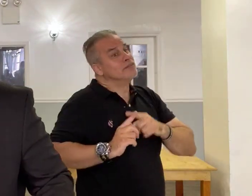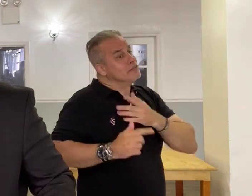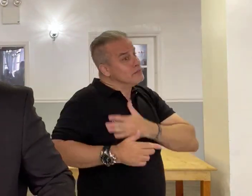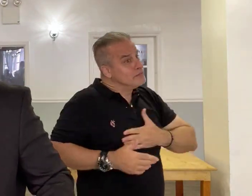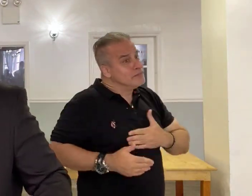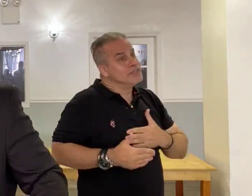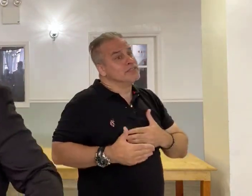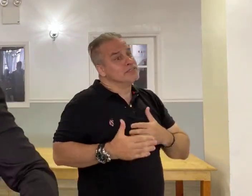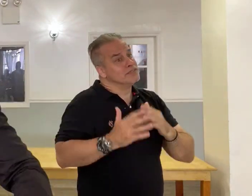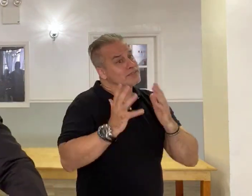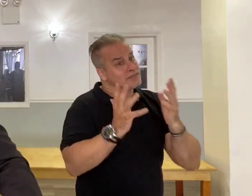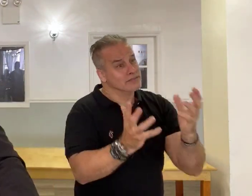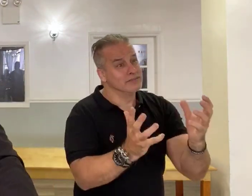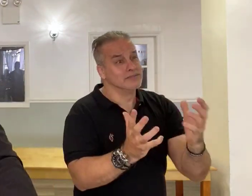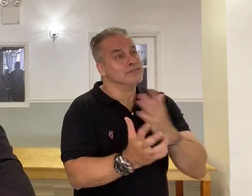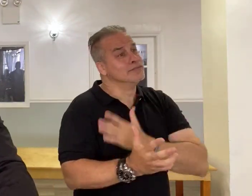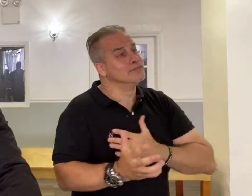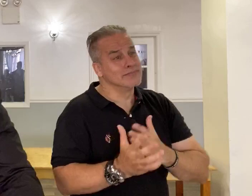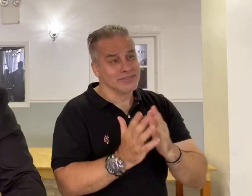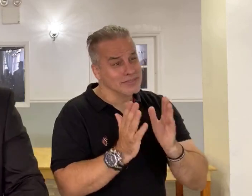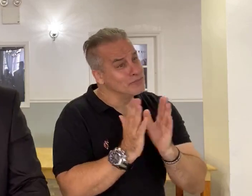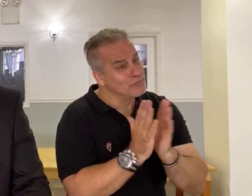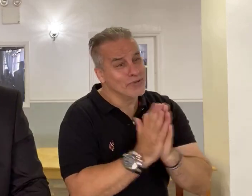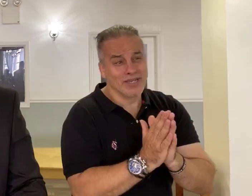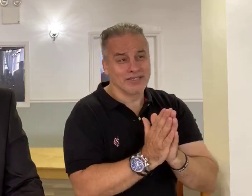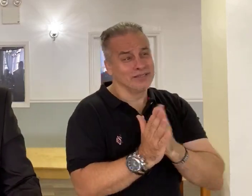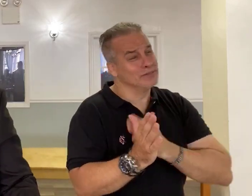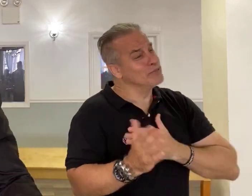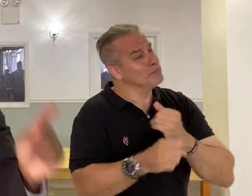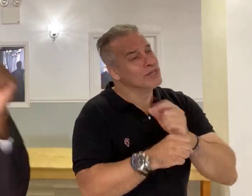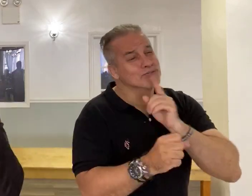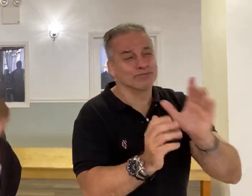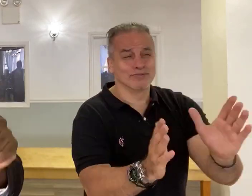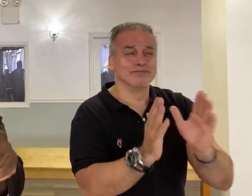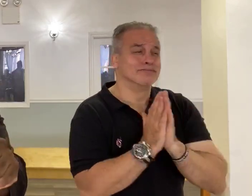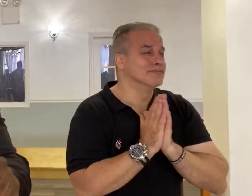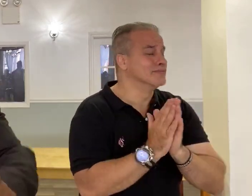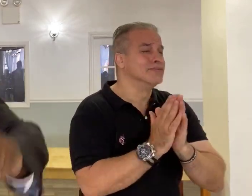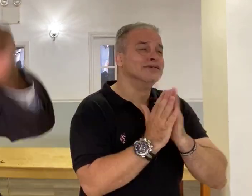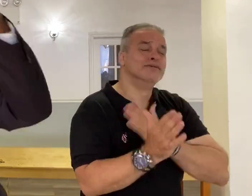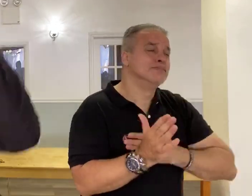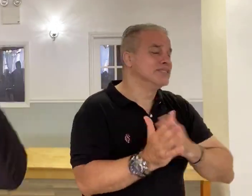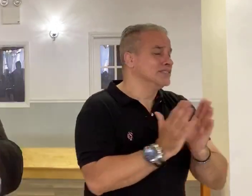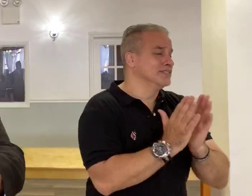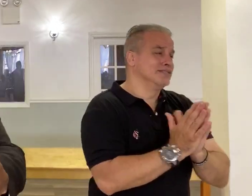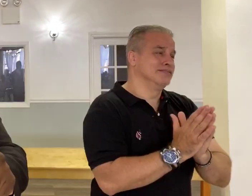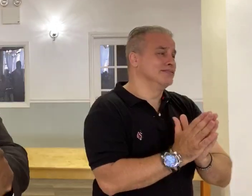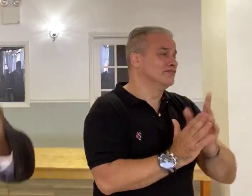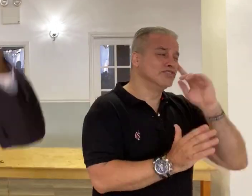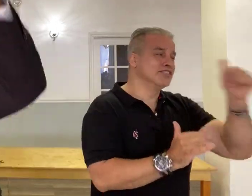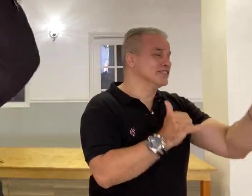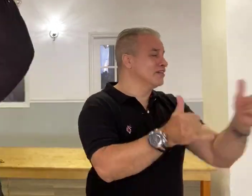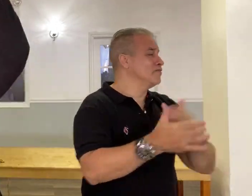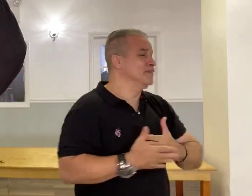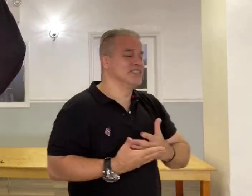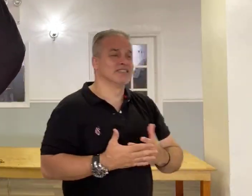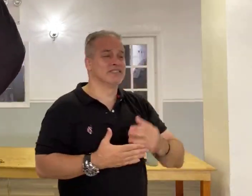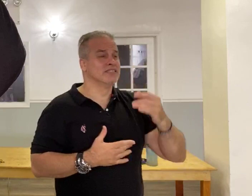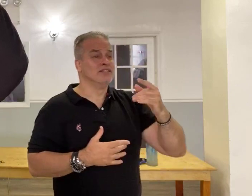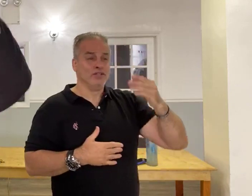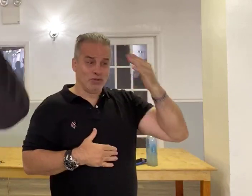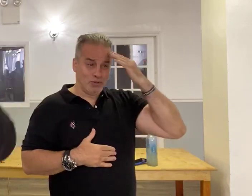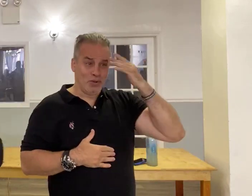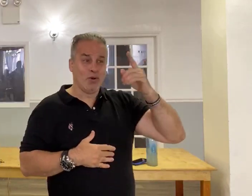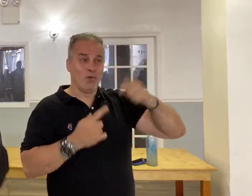he is the Son of God, sinless, the mighty Son of God, and that he went to the cross, gave his life, took nails in